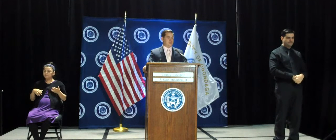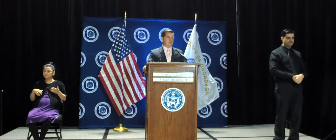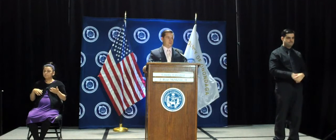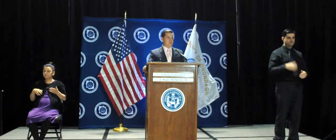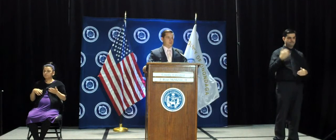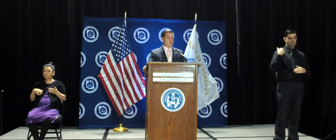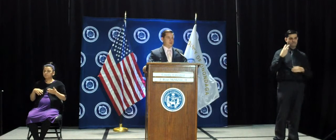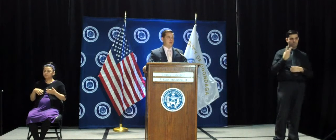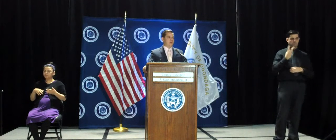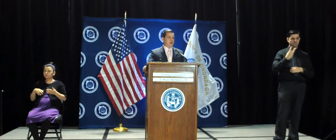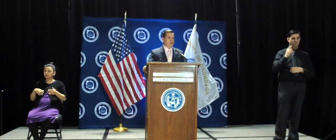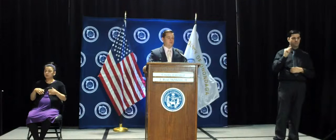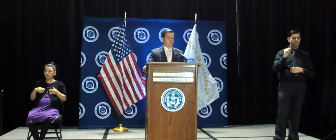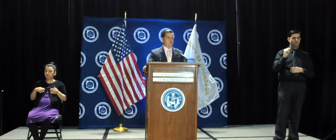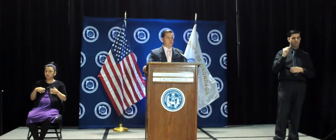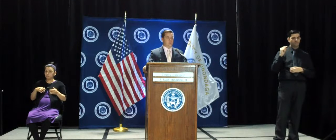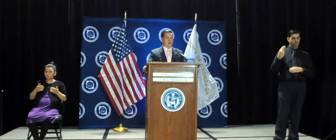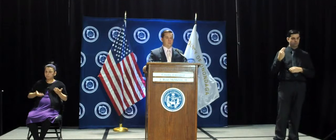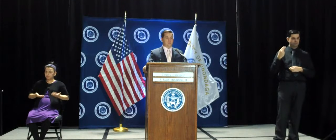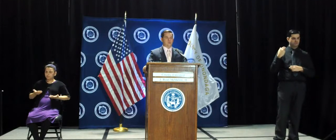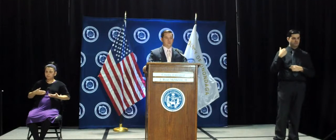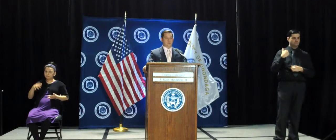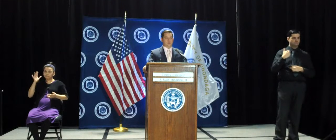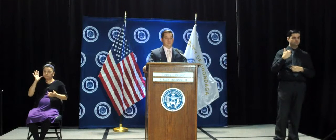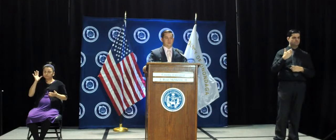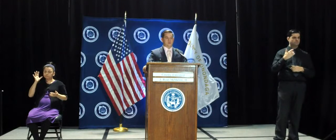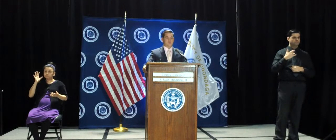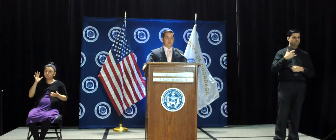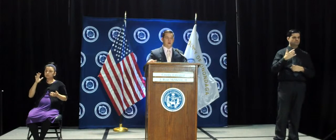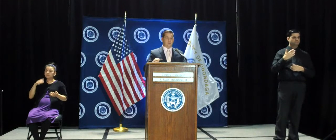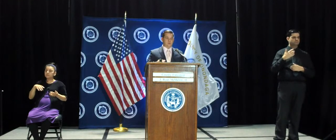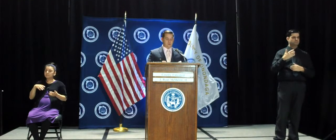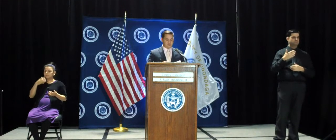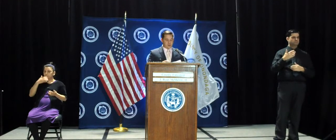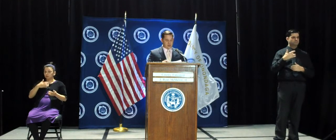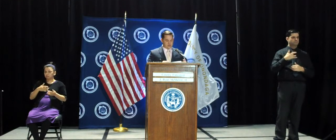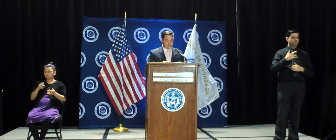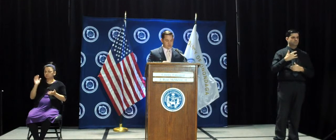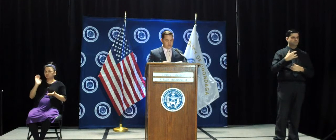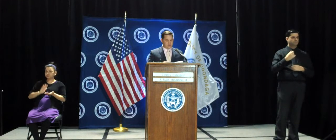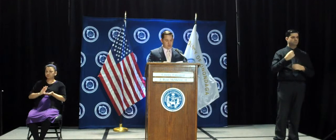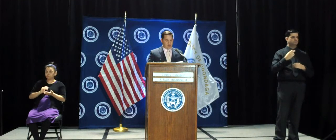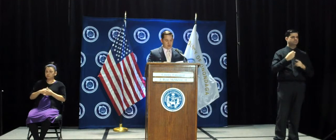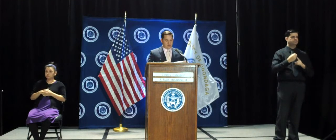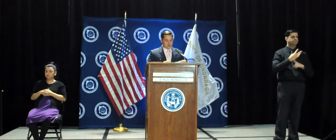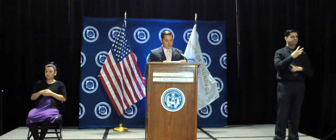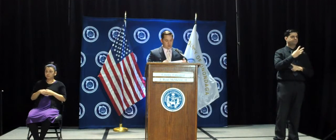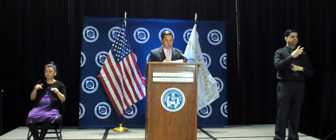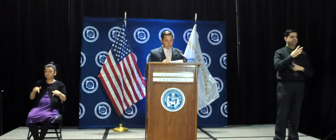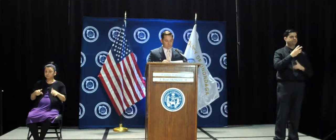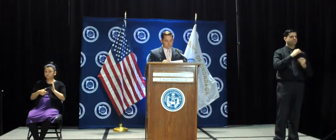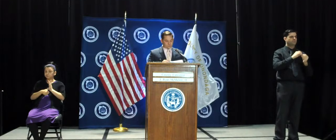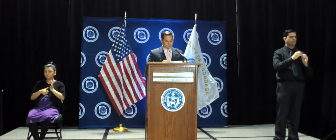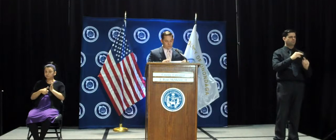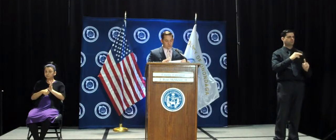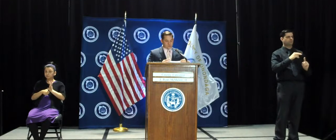Usually, there is an outlier every once in a while, but usually Wednesday, Thursday are our busiest days. And